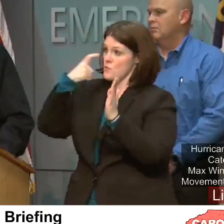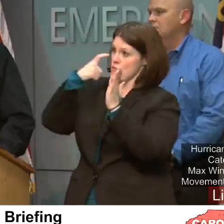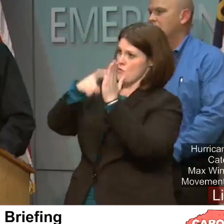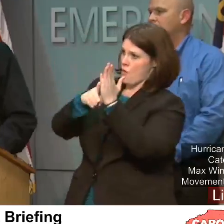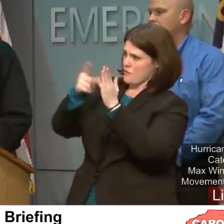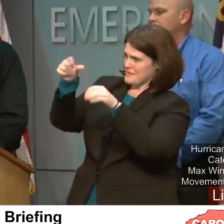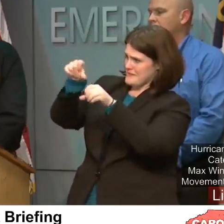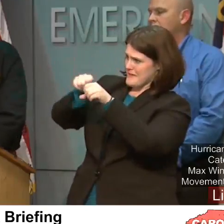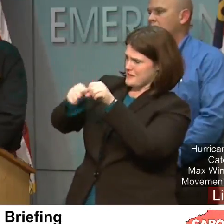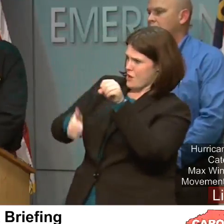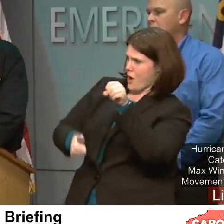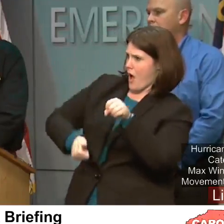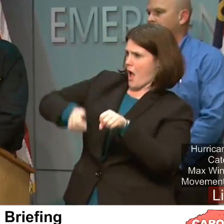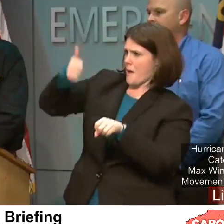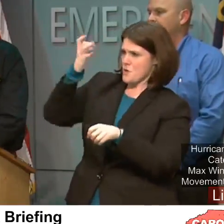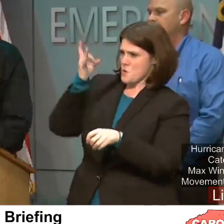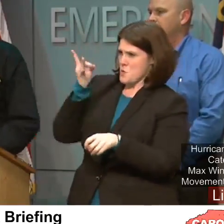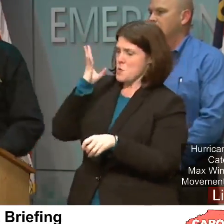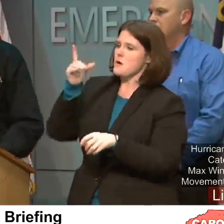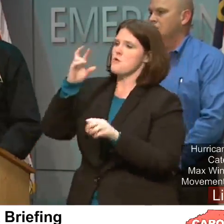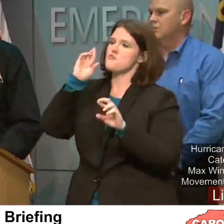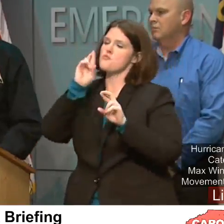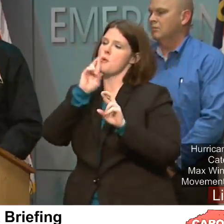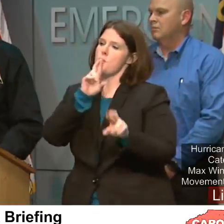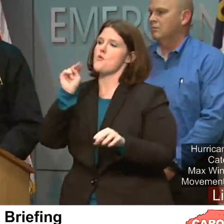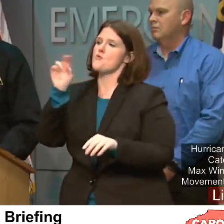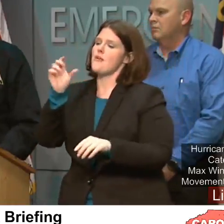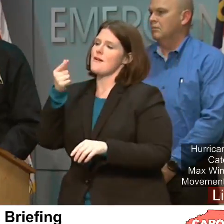it to the North Carolina Attorney General's office by calling